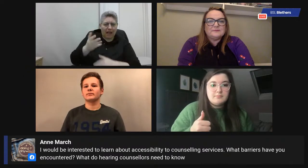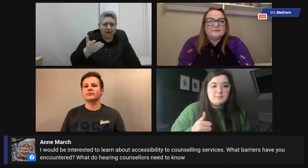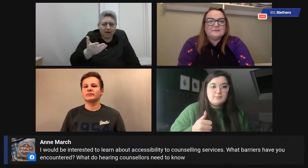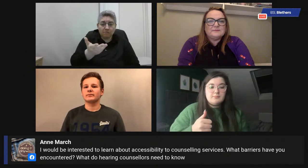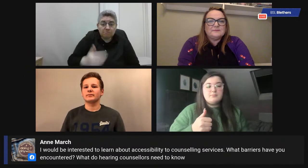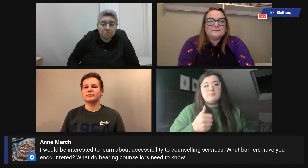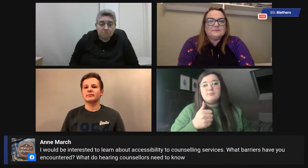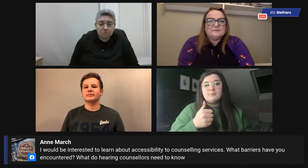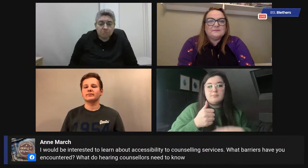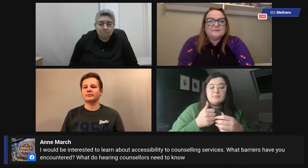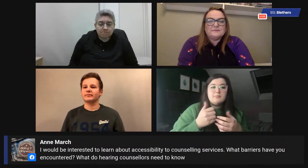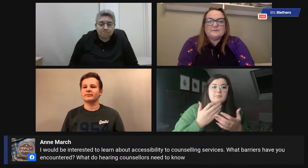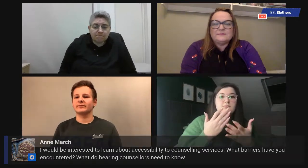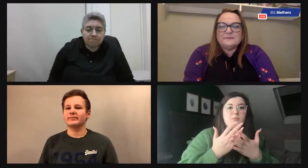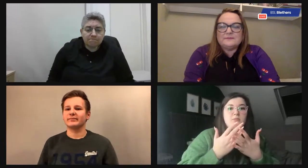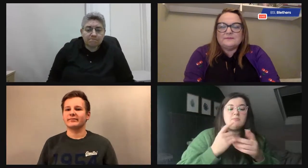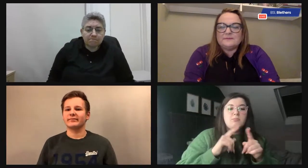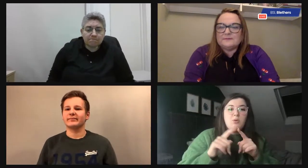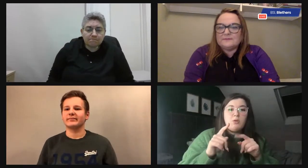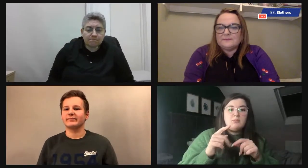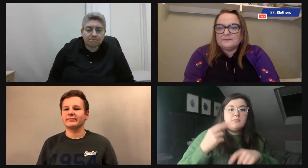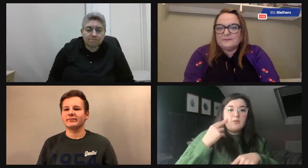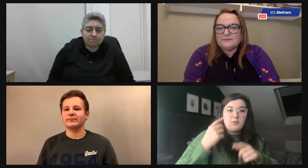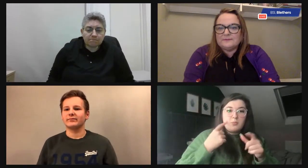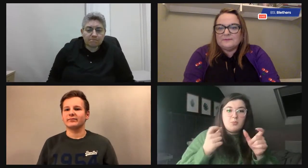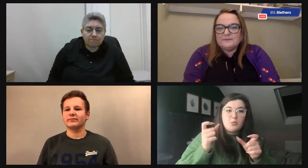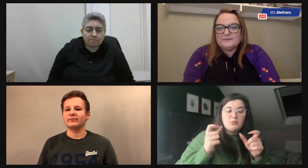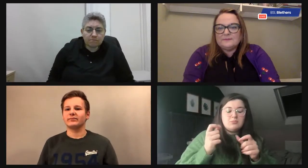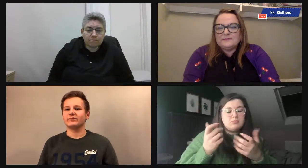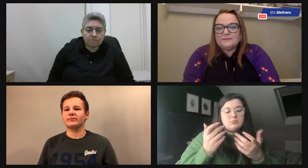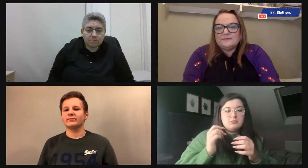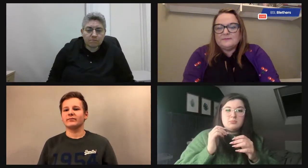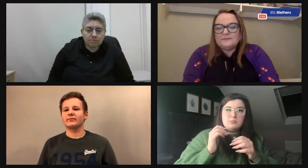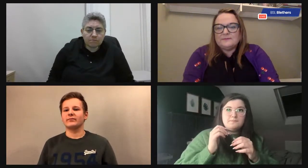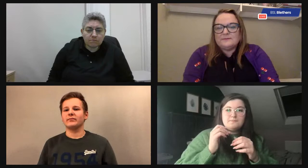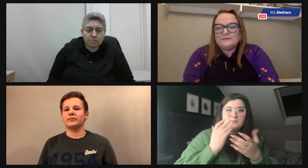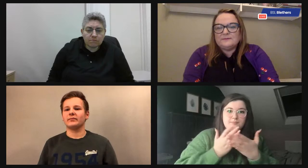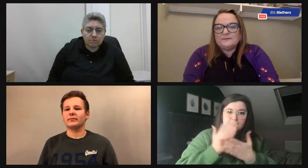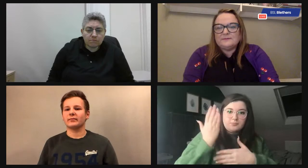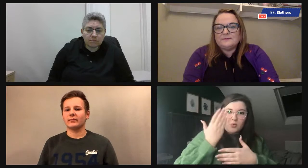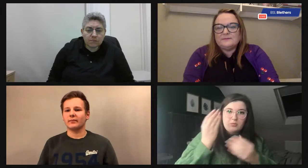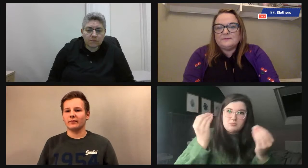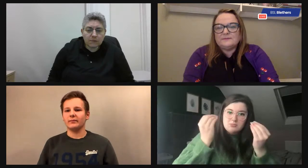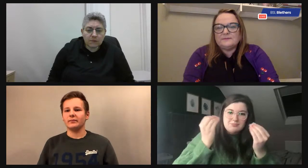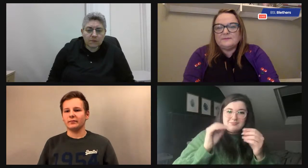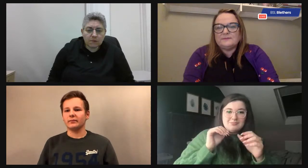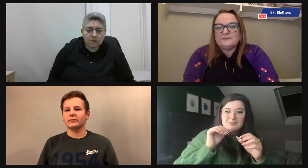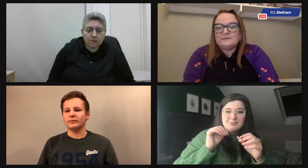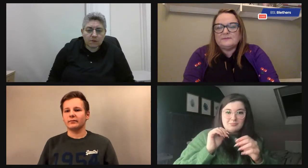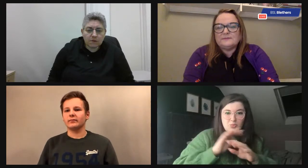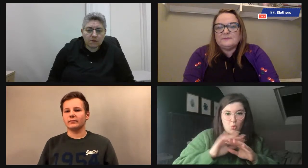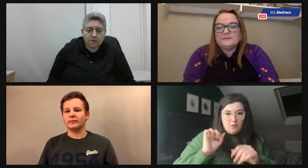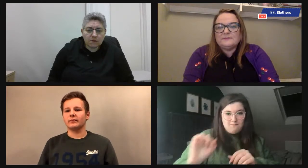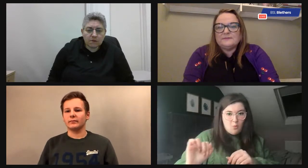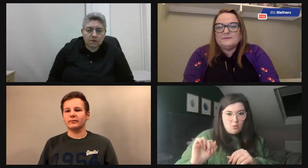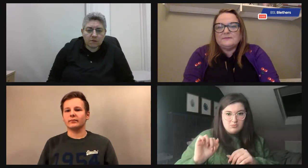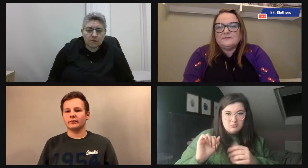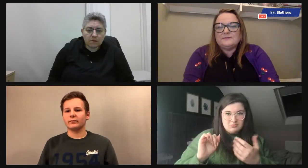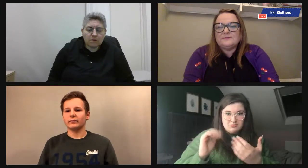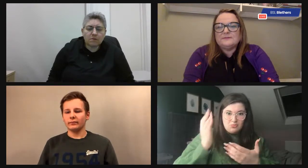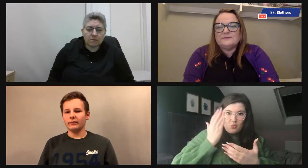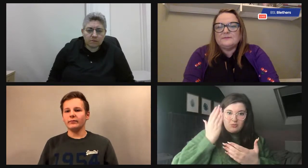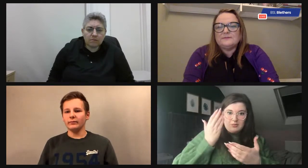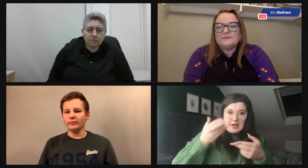folks? Anything that we could feed back to Anne here? Yep, I think for me, when